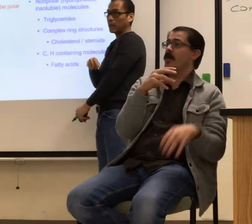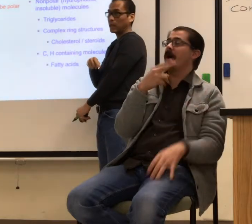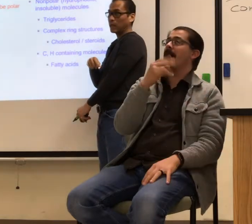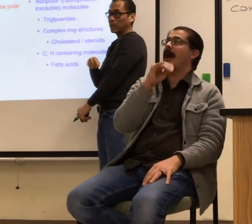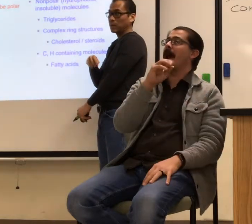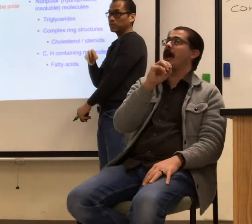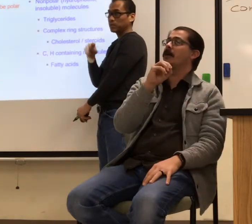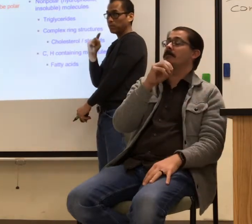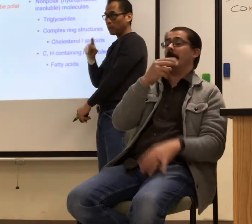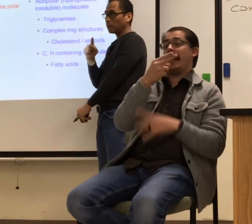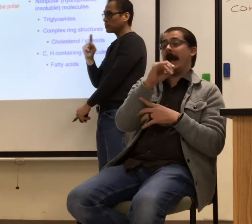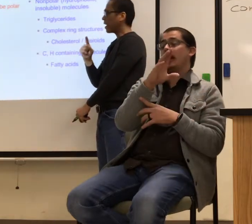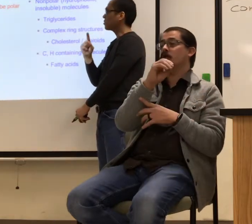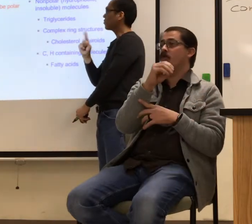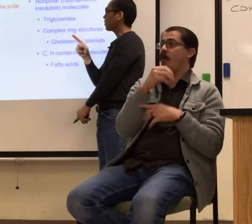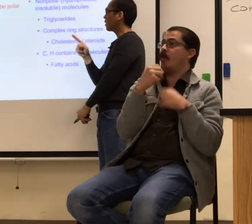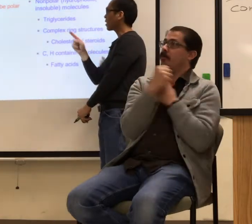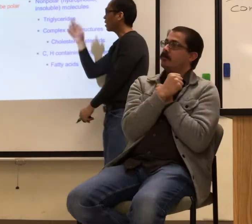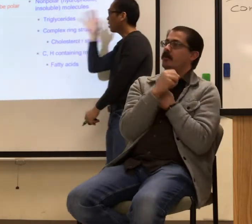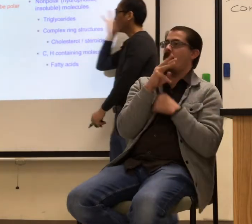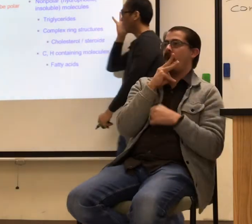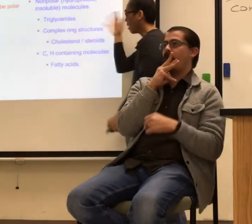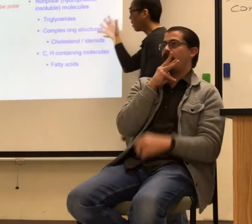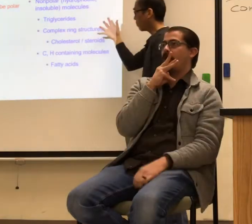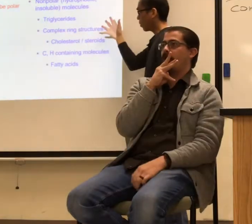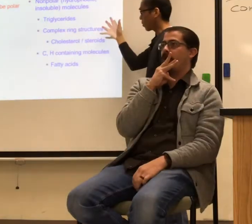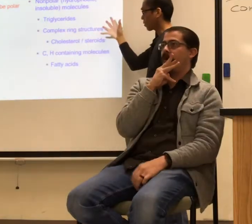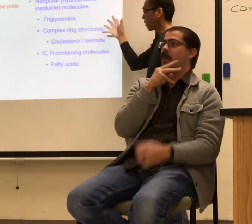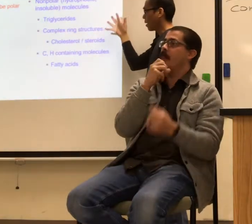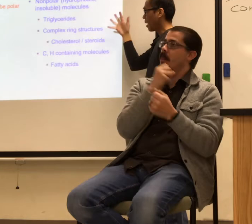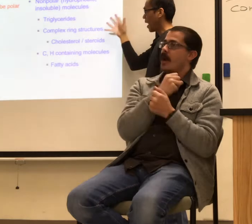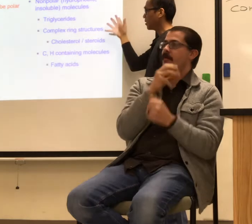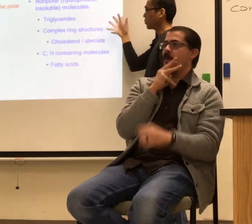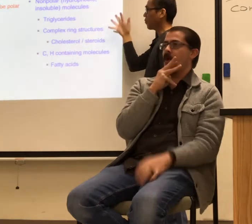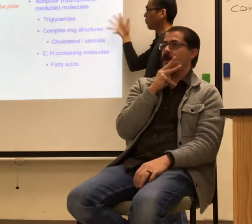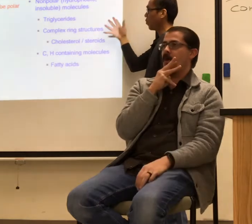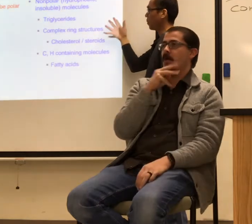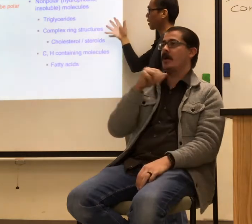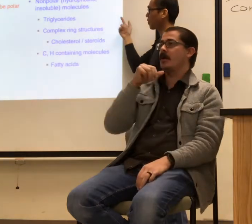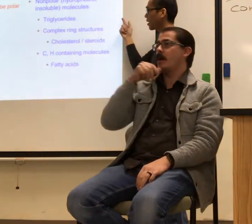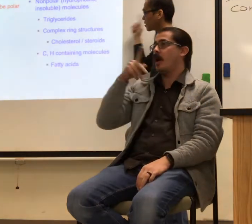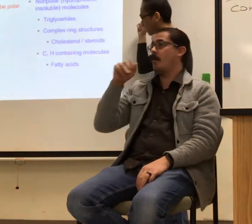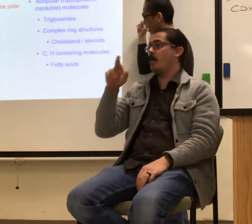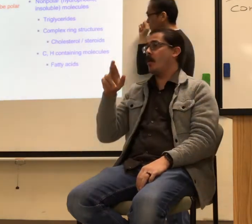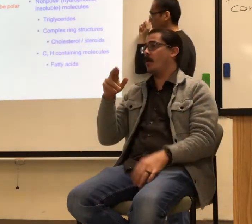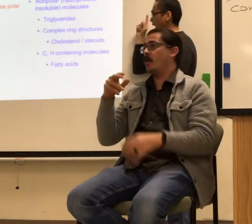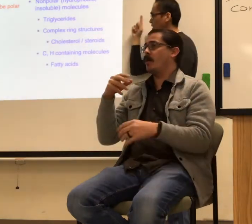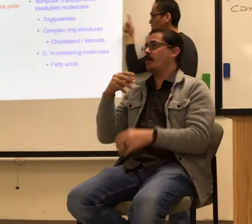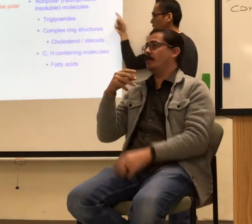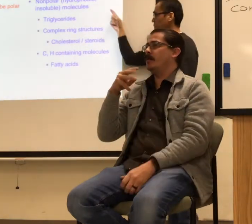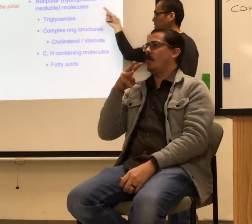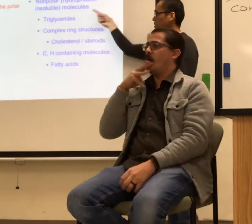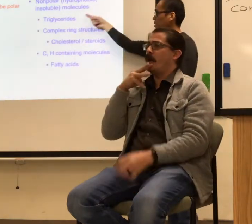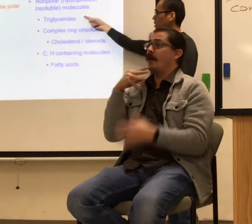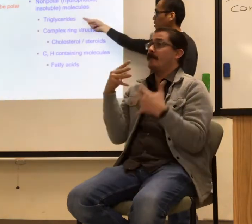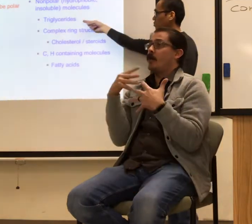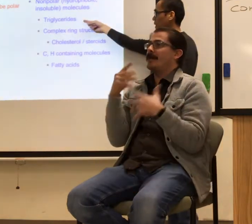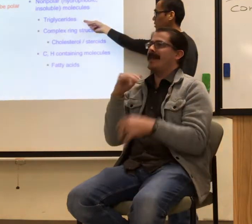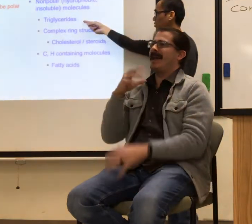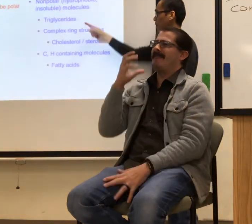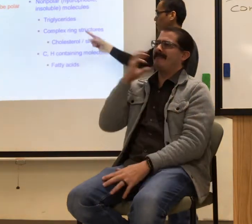hydrophilic. So polar is hydrophilic, nonpolar, hydrophobic. Things like fats,